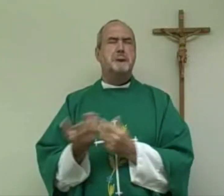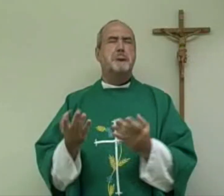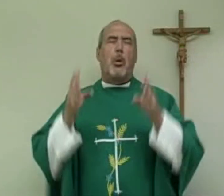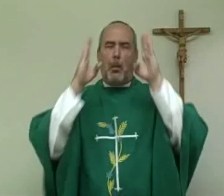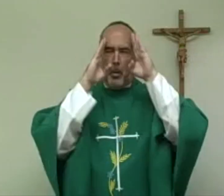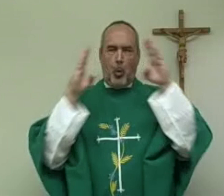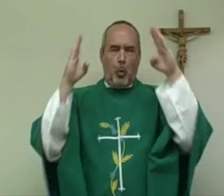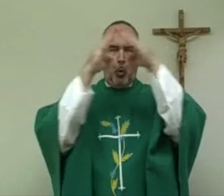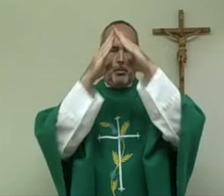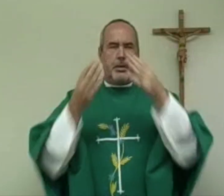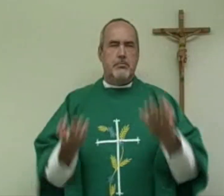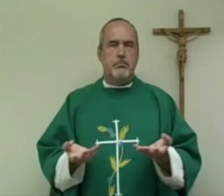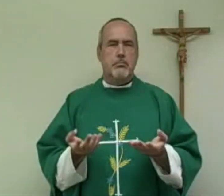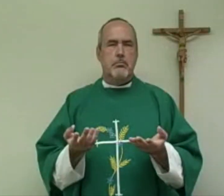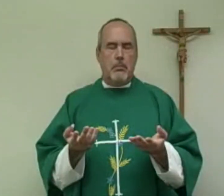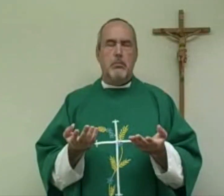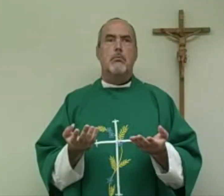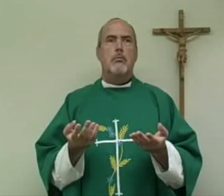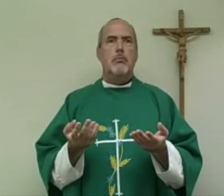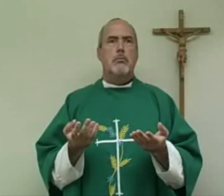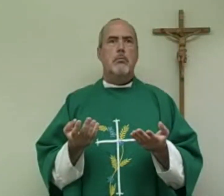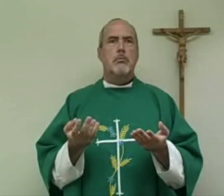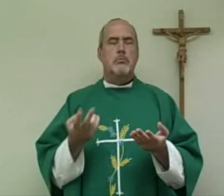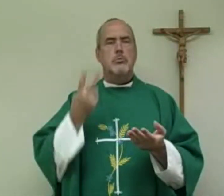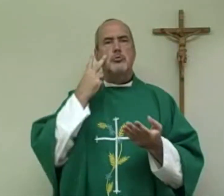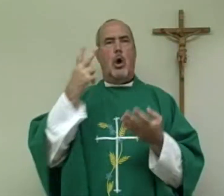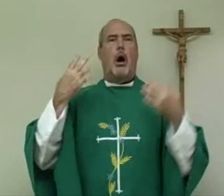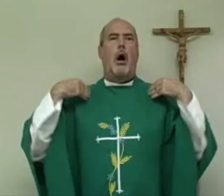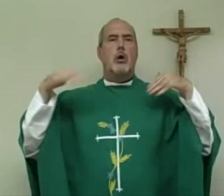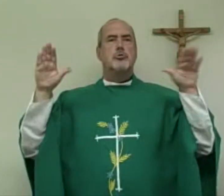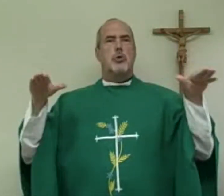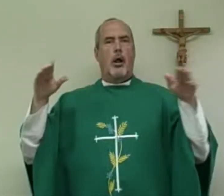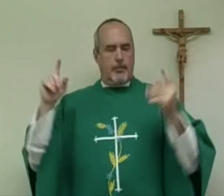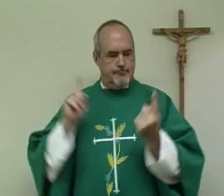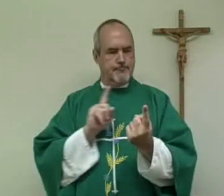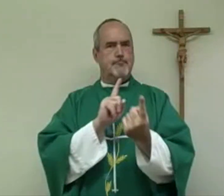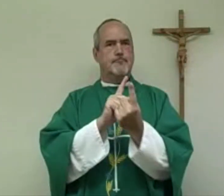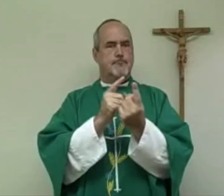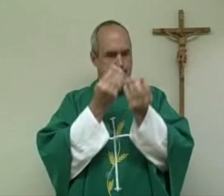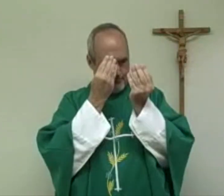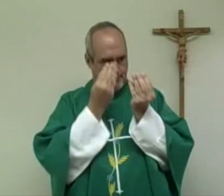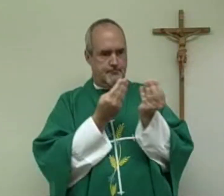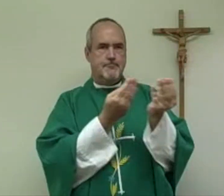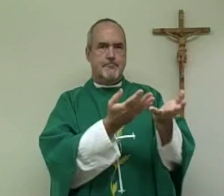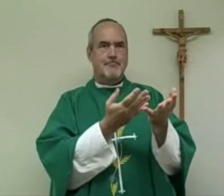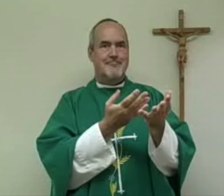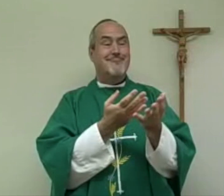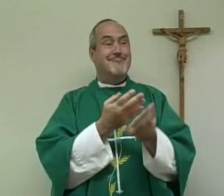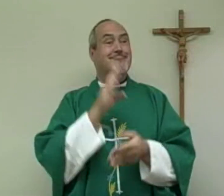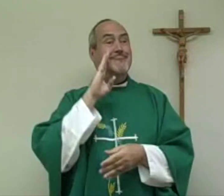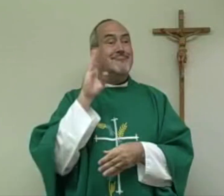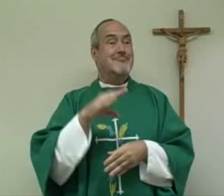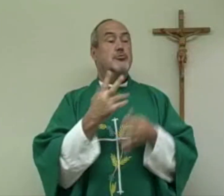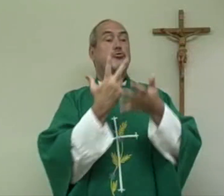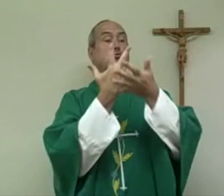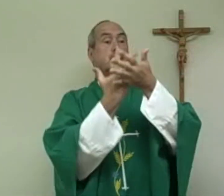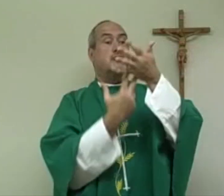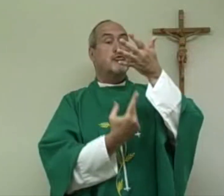continuity. Let me give you an example. Let's imagine that the Pope met an angel, and the